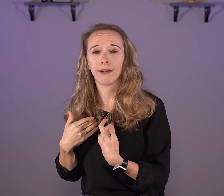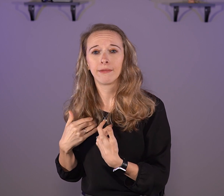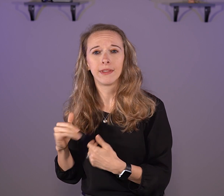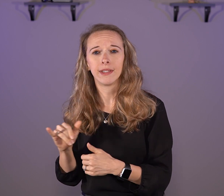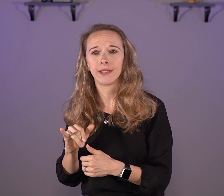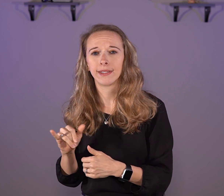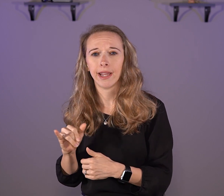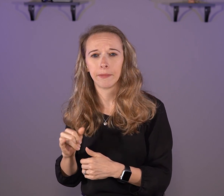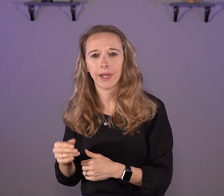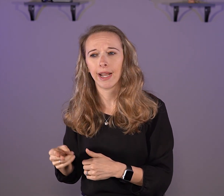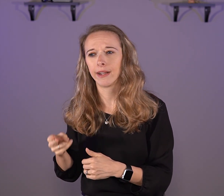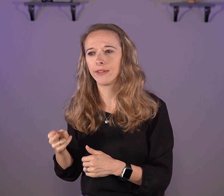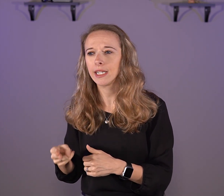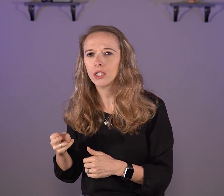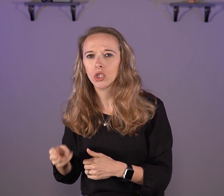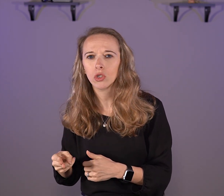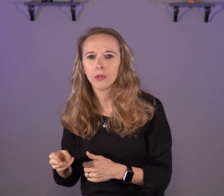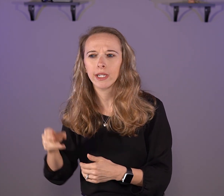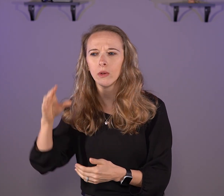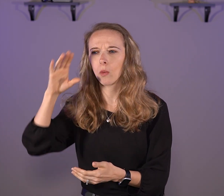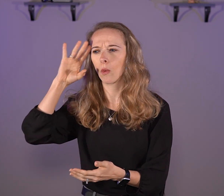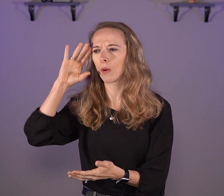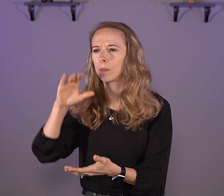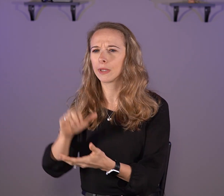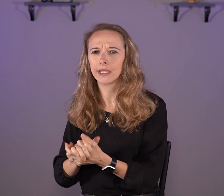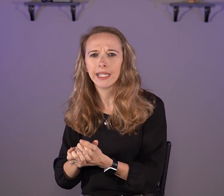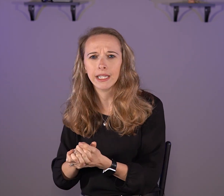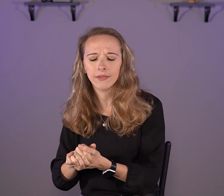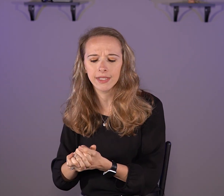have the same kind of history or beliefs.